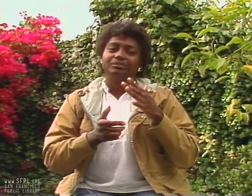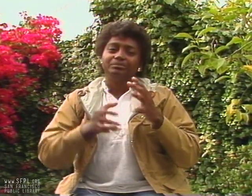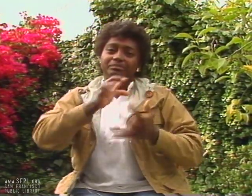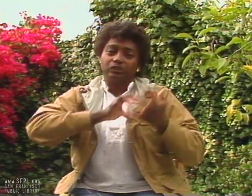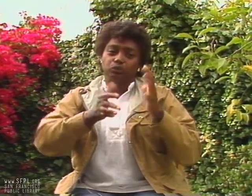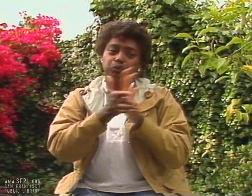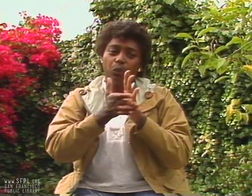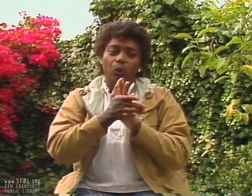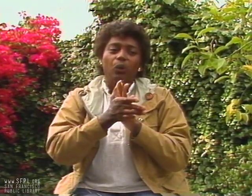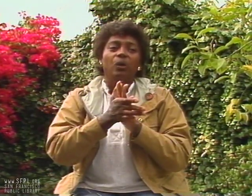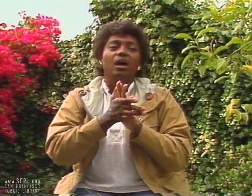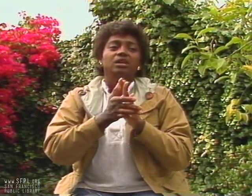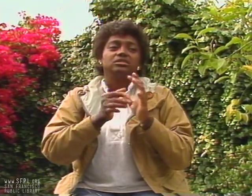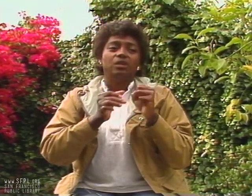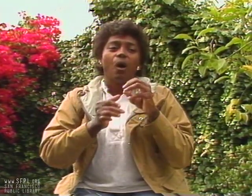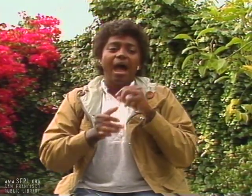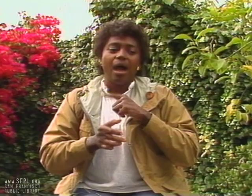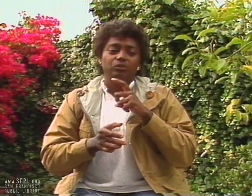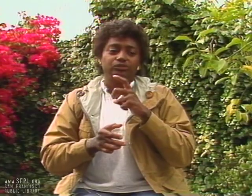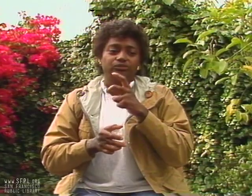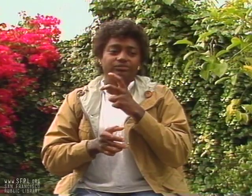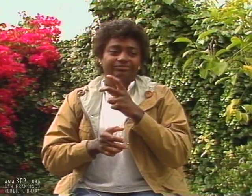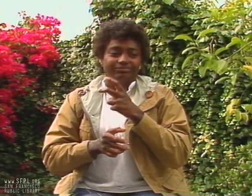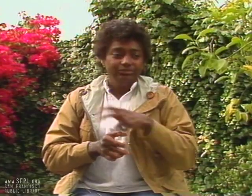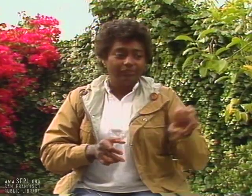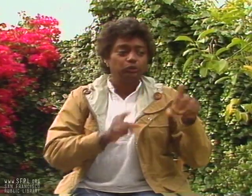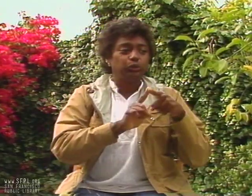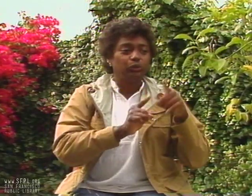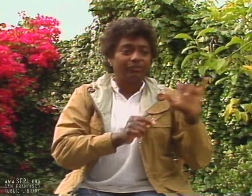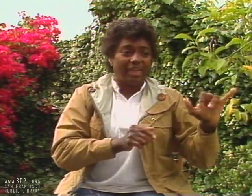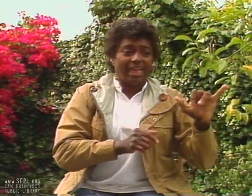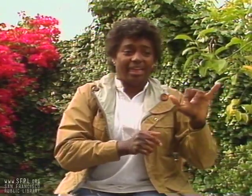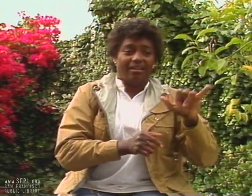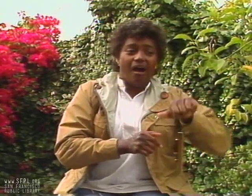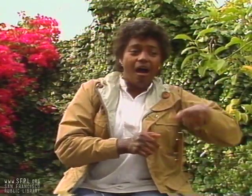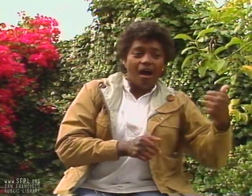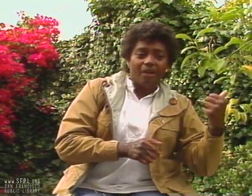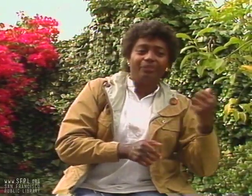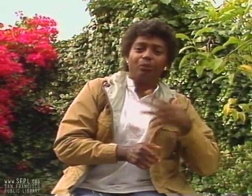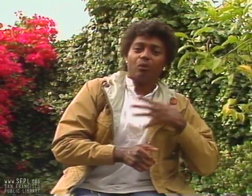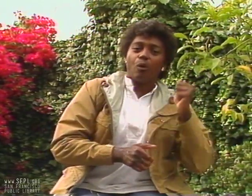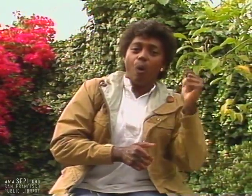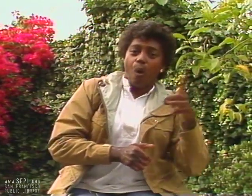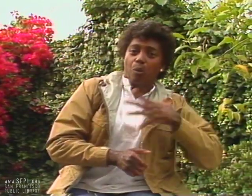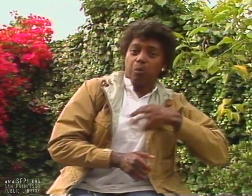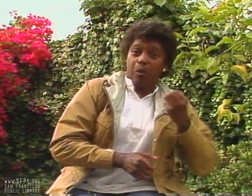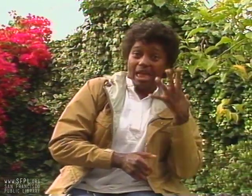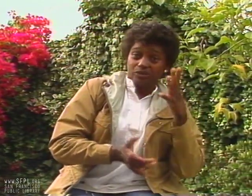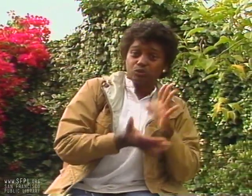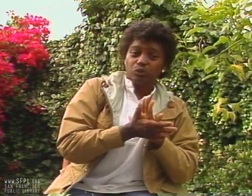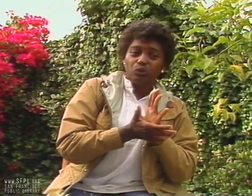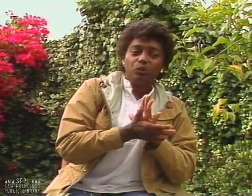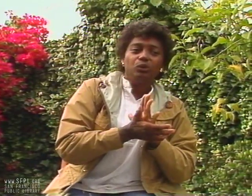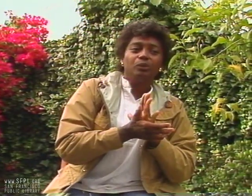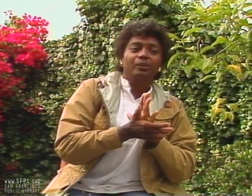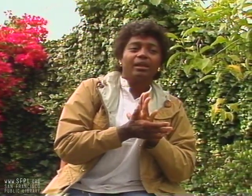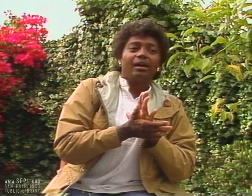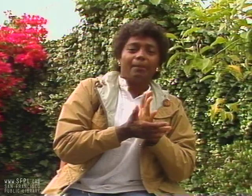started having integrated schools, and they required me to transfer to another deaf school, an all-white one.